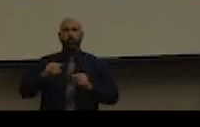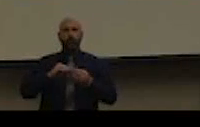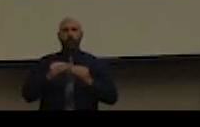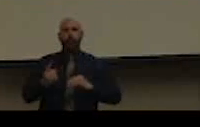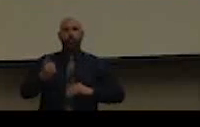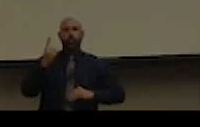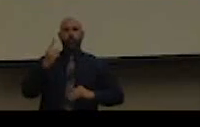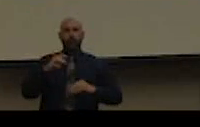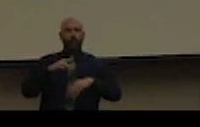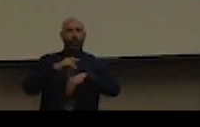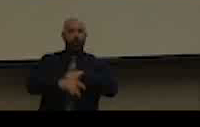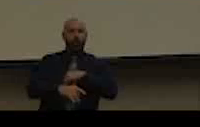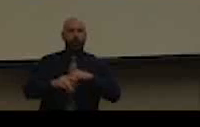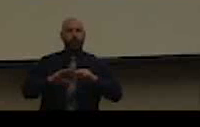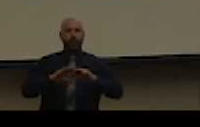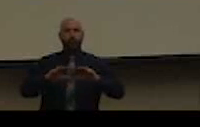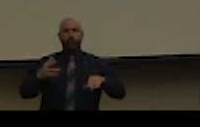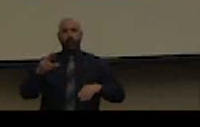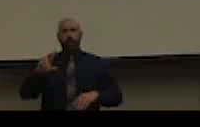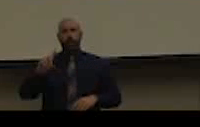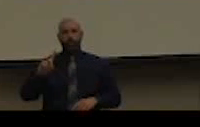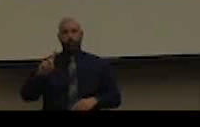Commission.